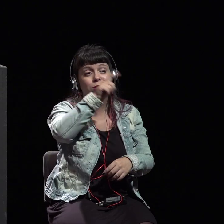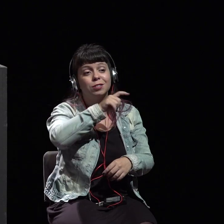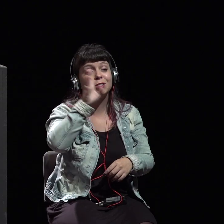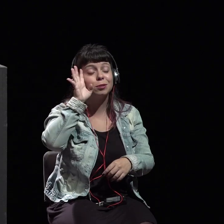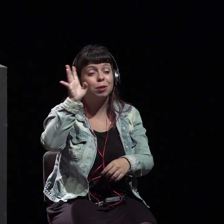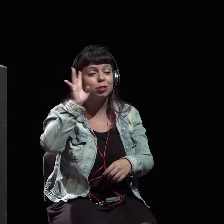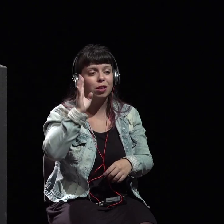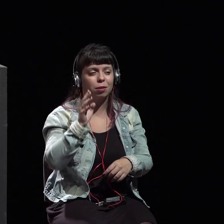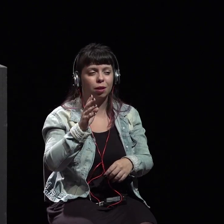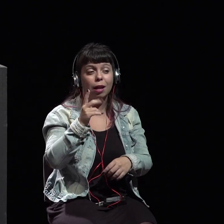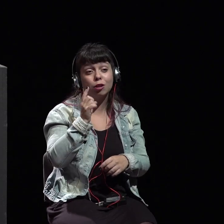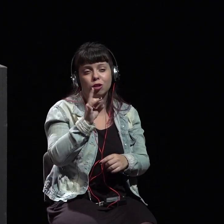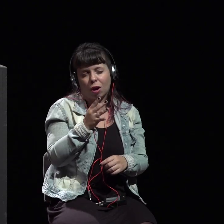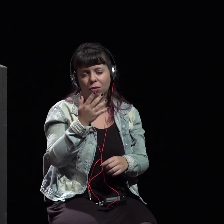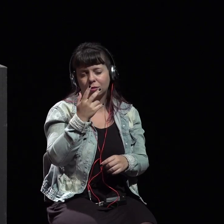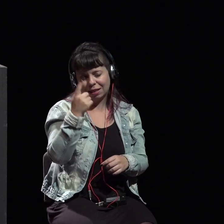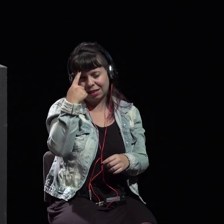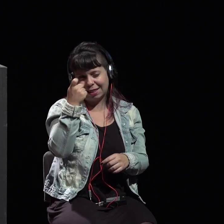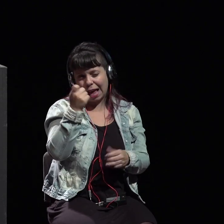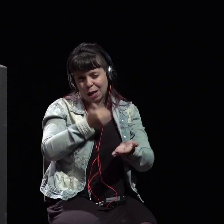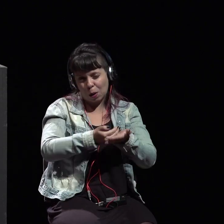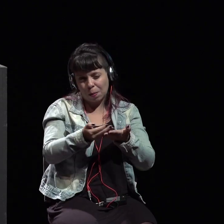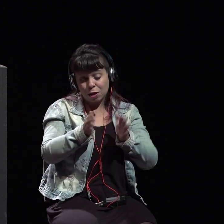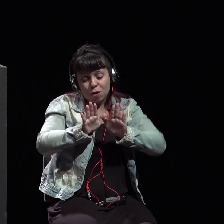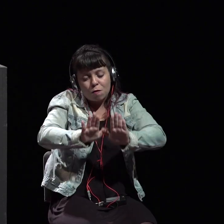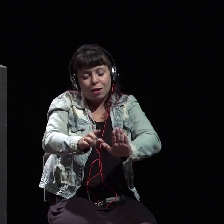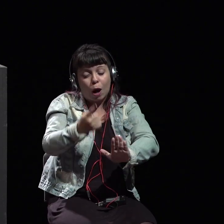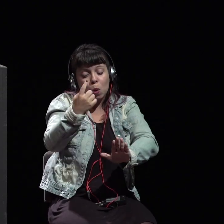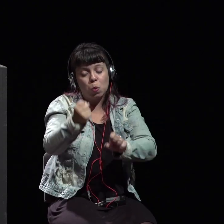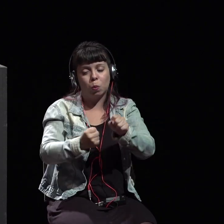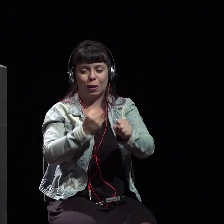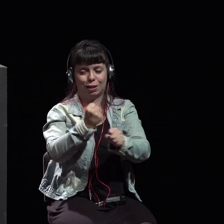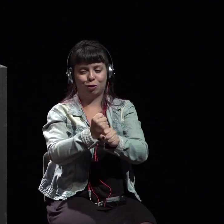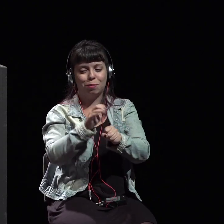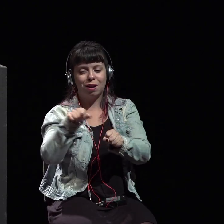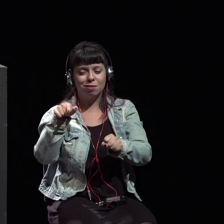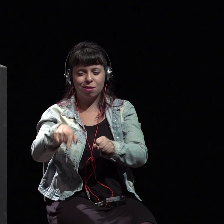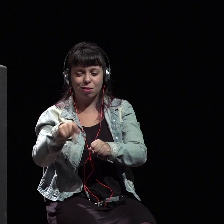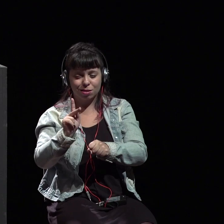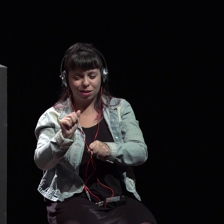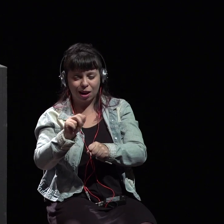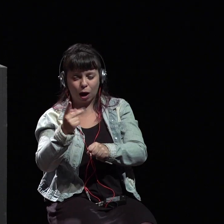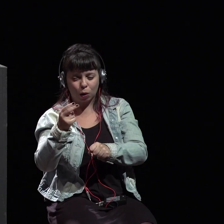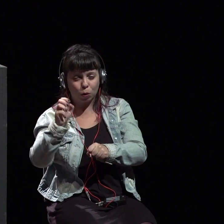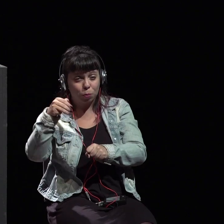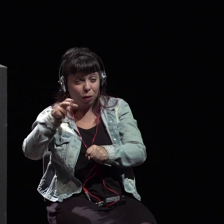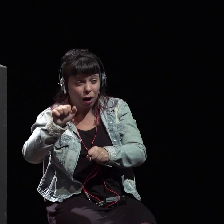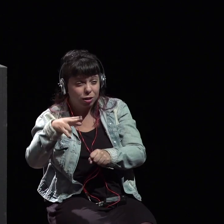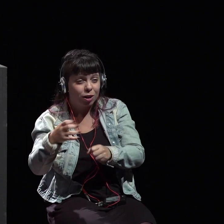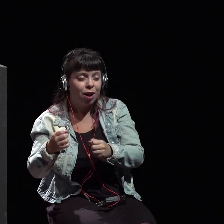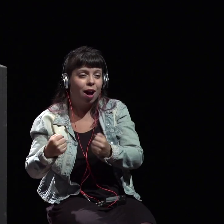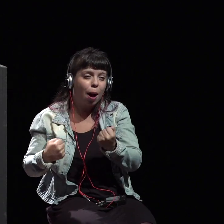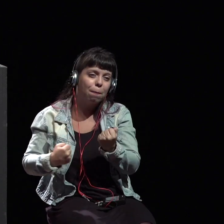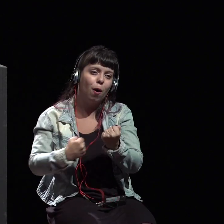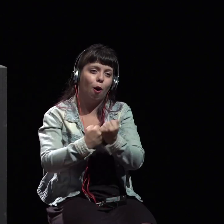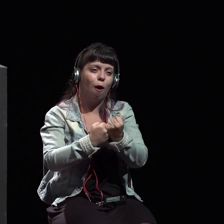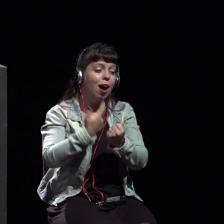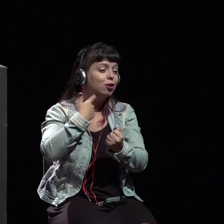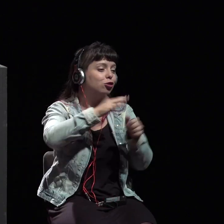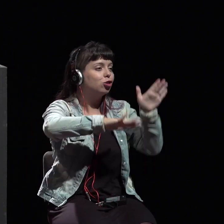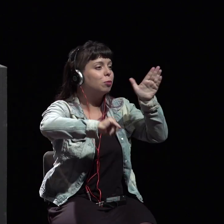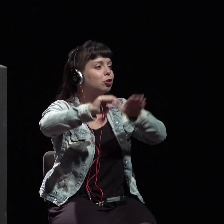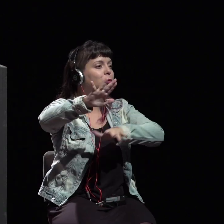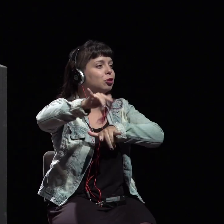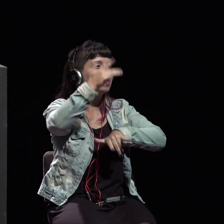them above all other Christians in the kingdom. Vailehua's letter almost dares Kahai Hawaii to repudiate her